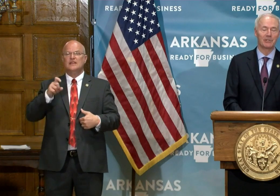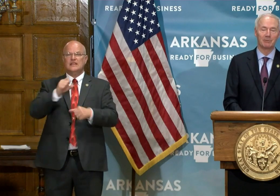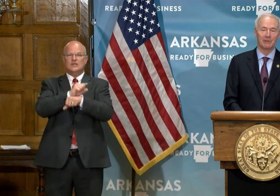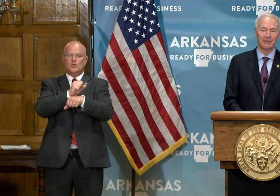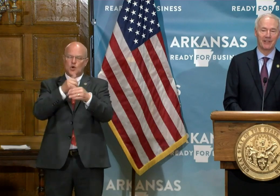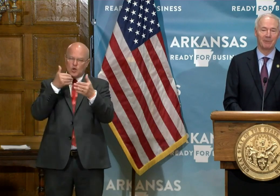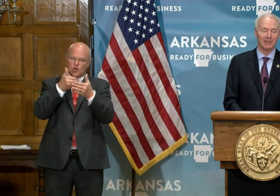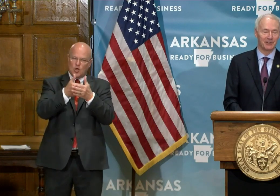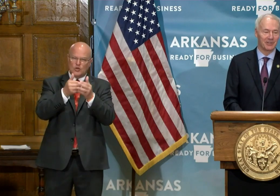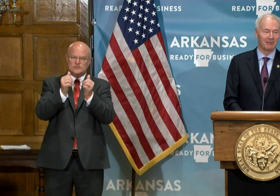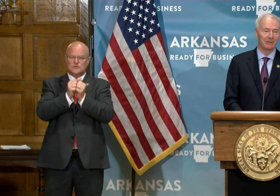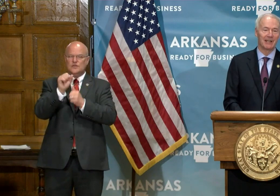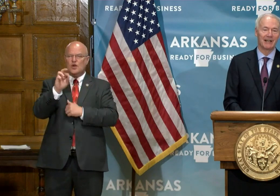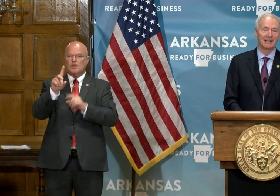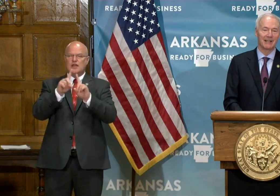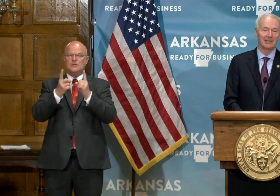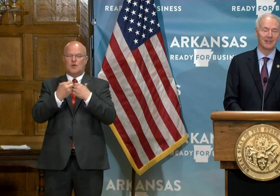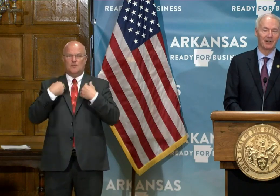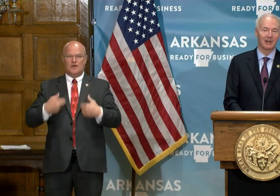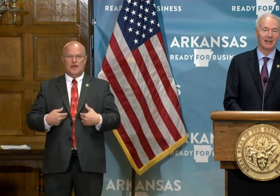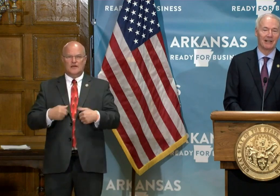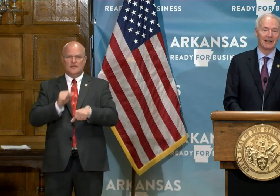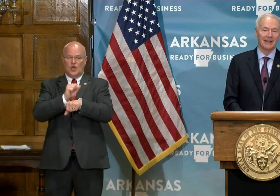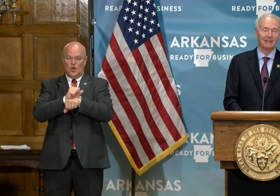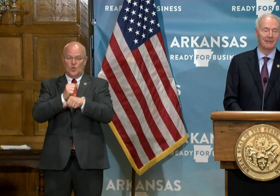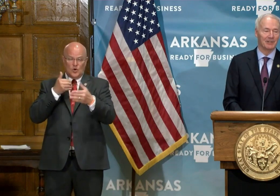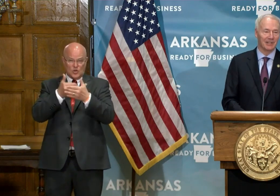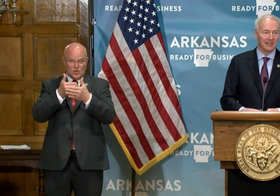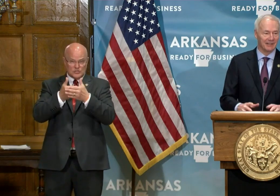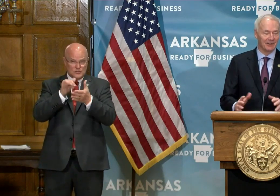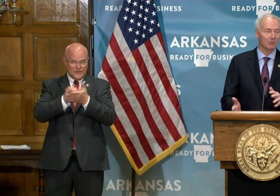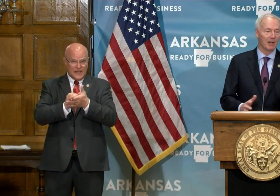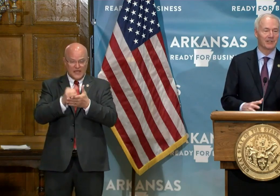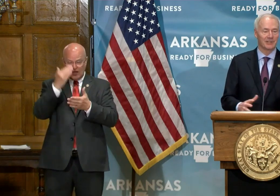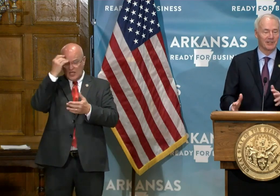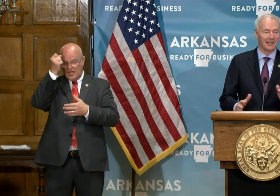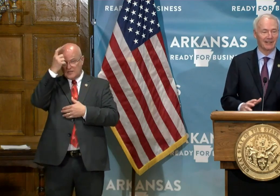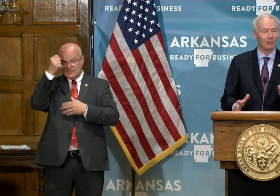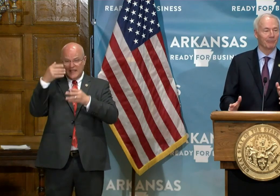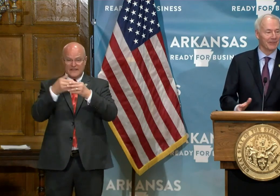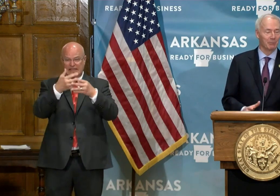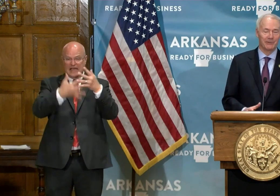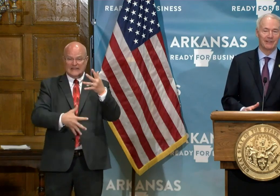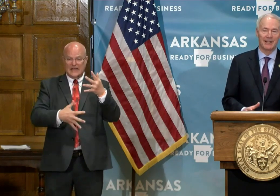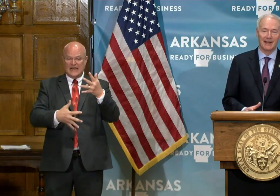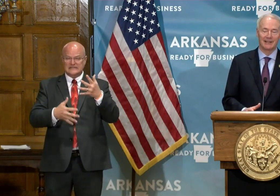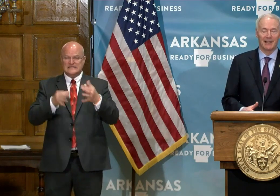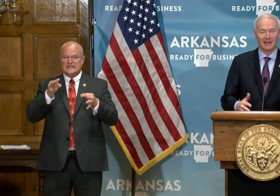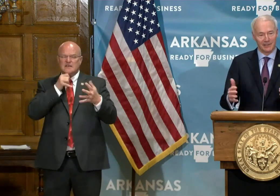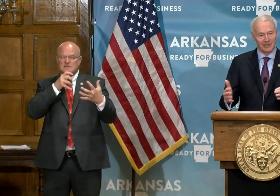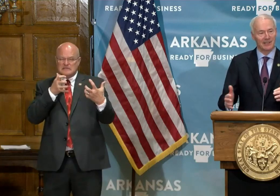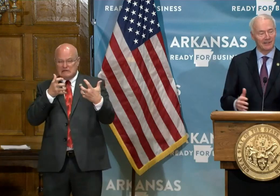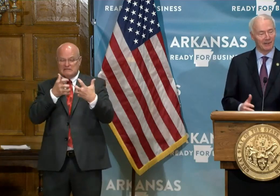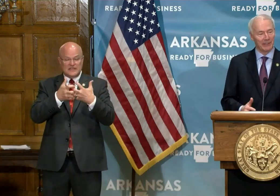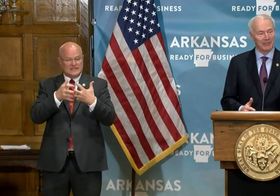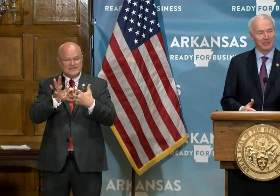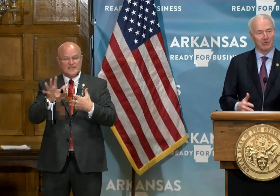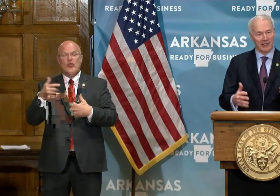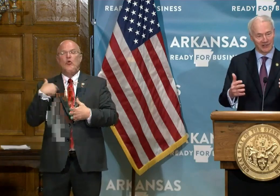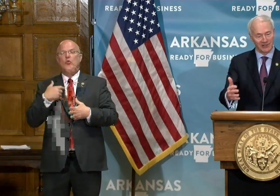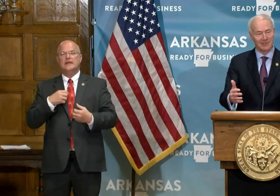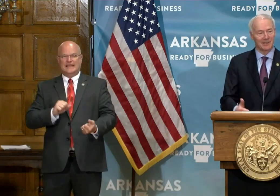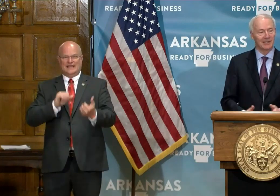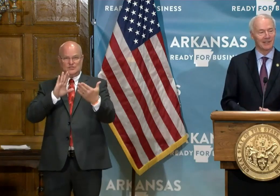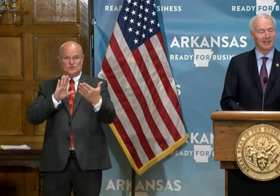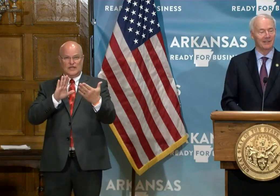to work closely with them, understand what the guidelines are, and if there's any nuances that don't fit within the guidelines that we